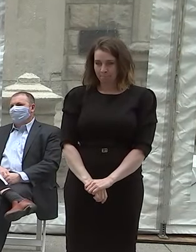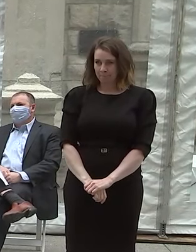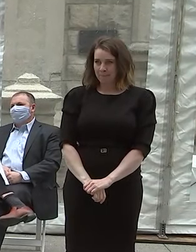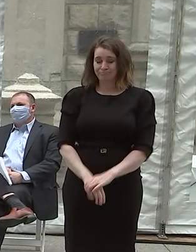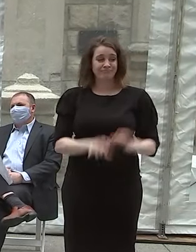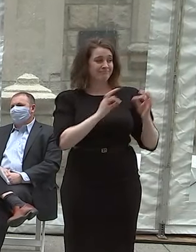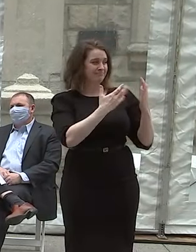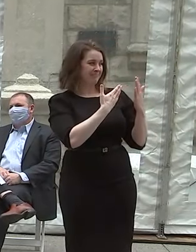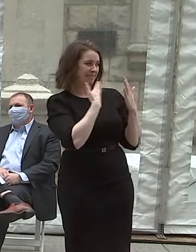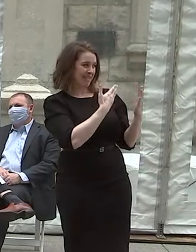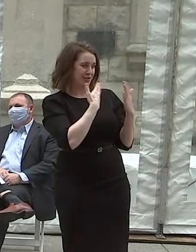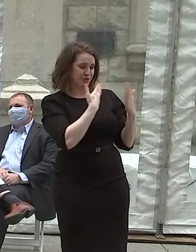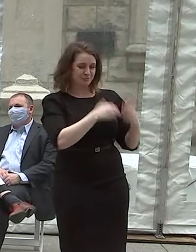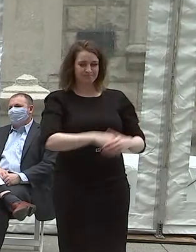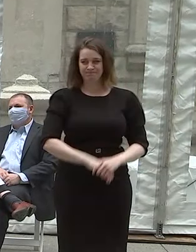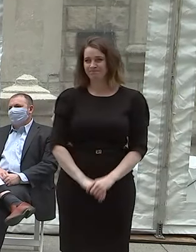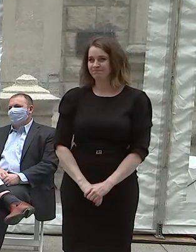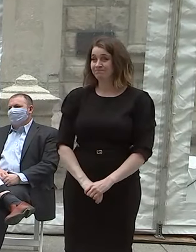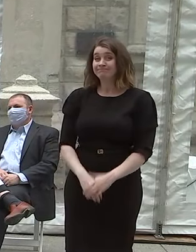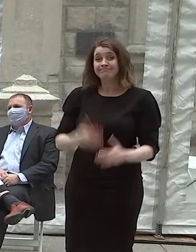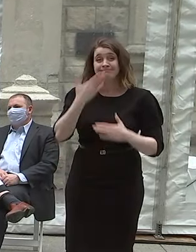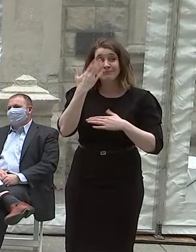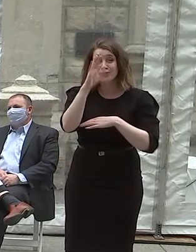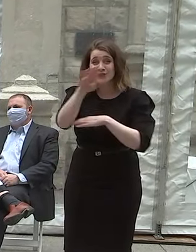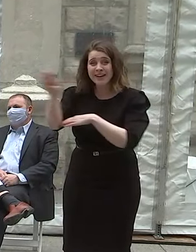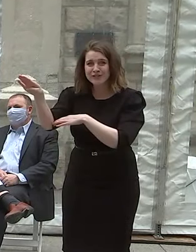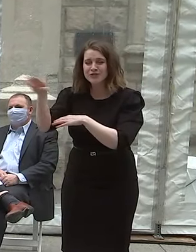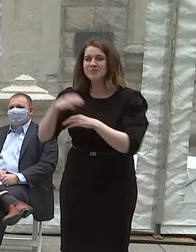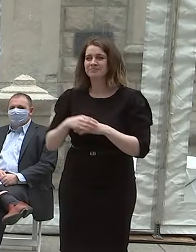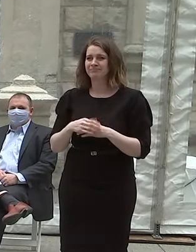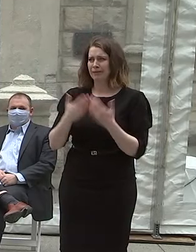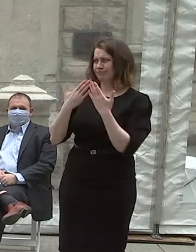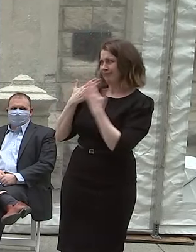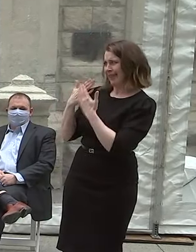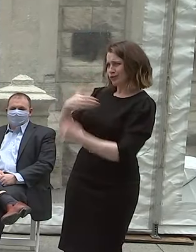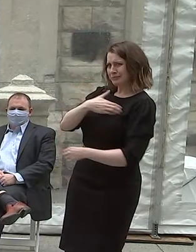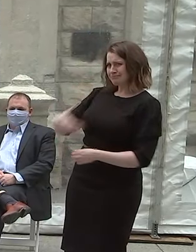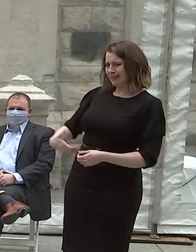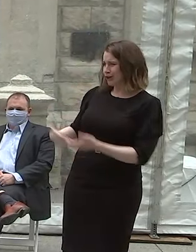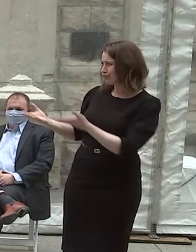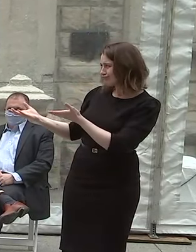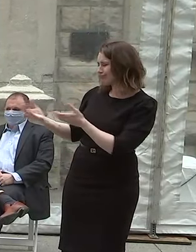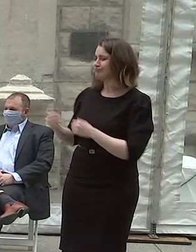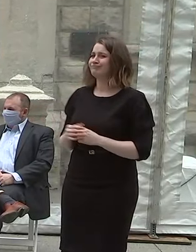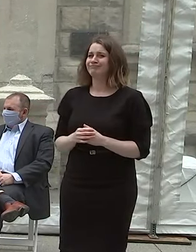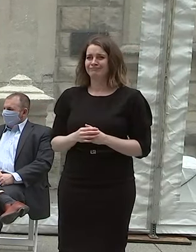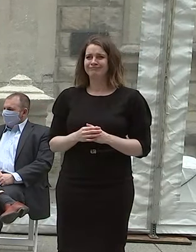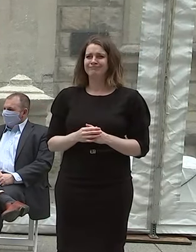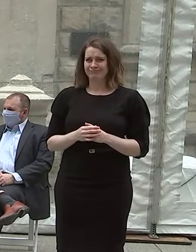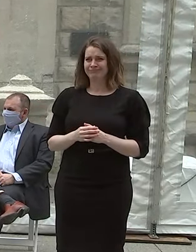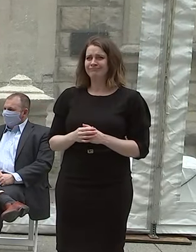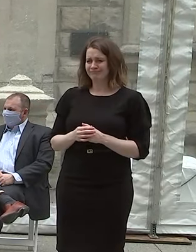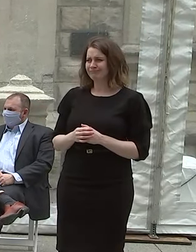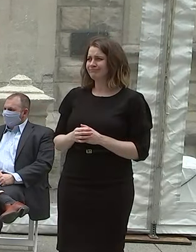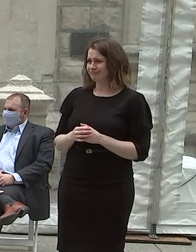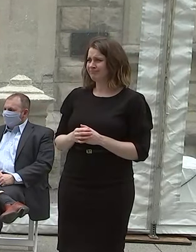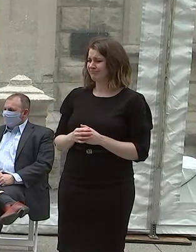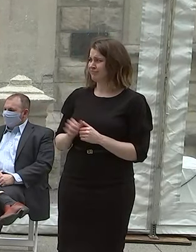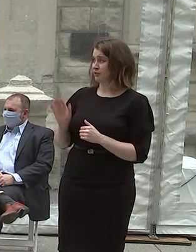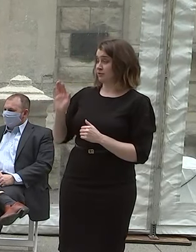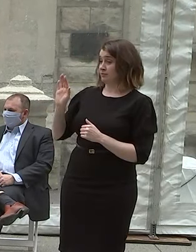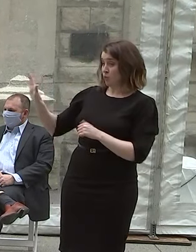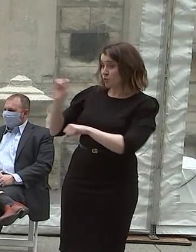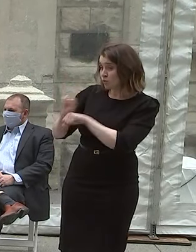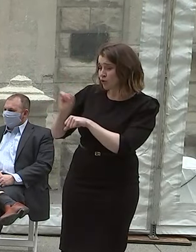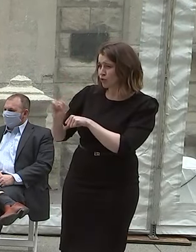Thank you, Gil, and good afternoon. Thank you, Mayor Lightfoot, for all that you and your team